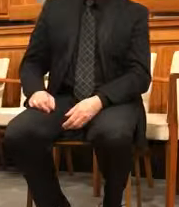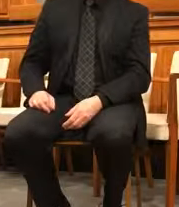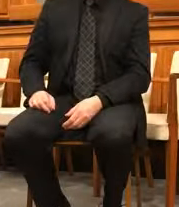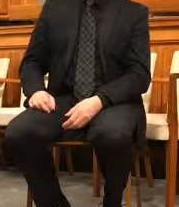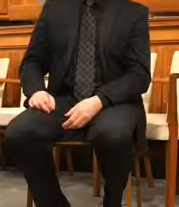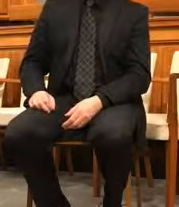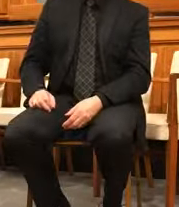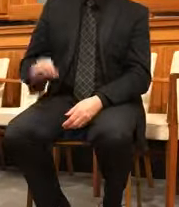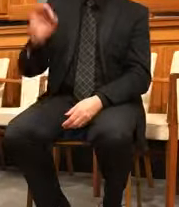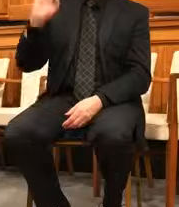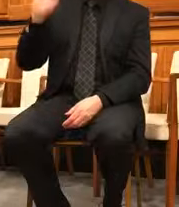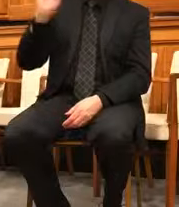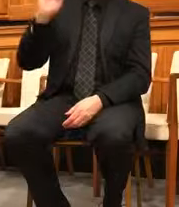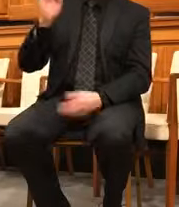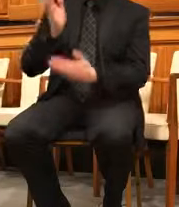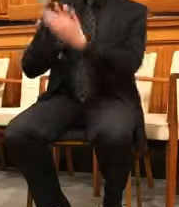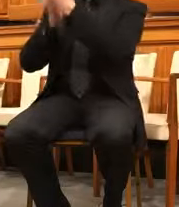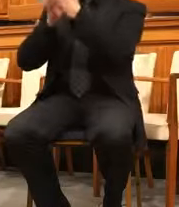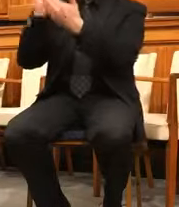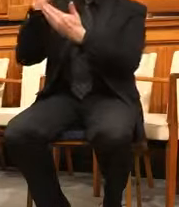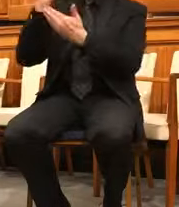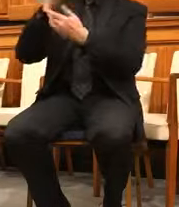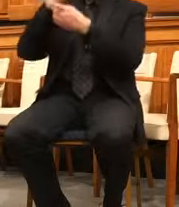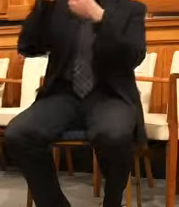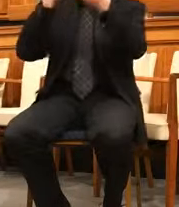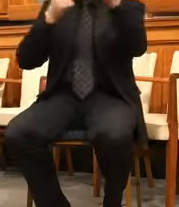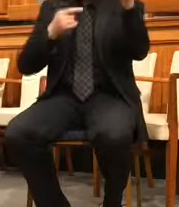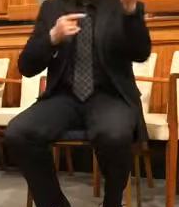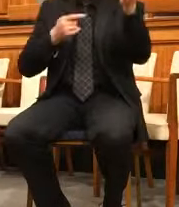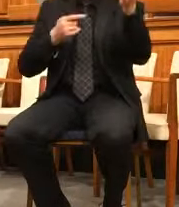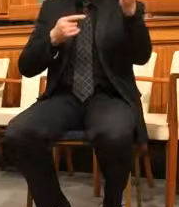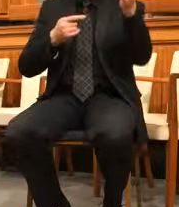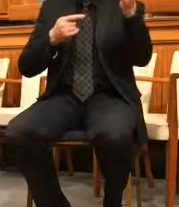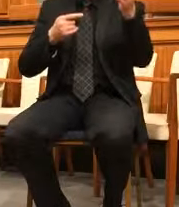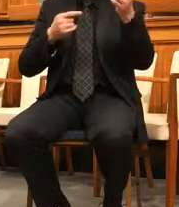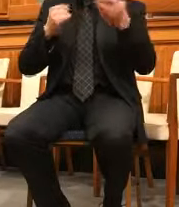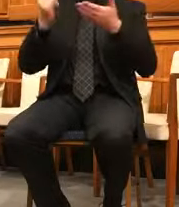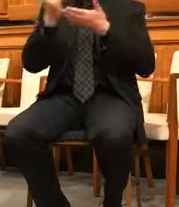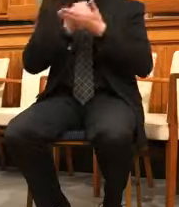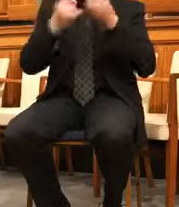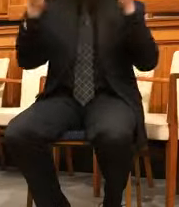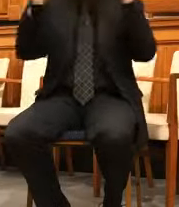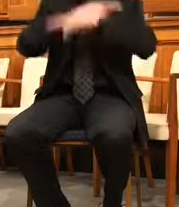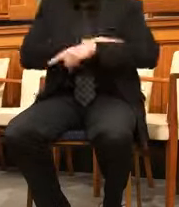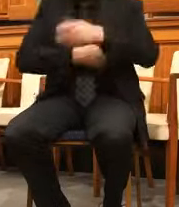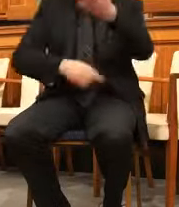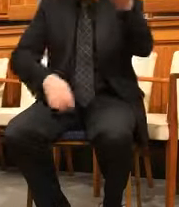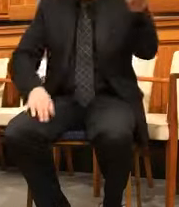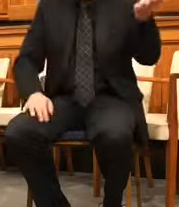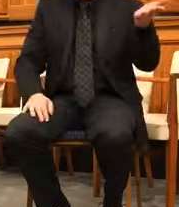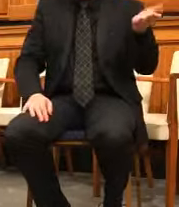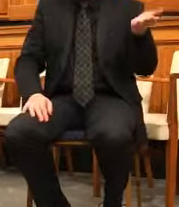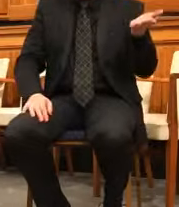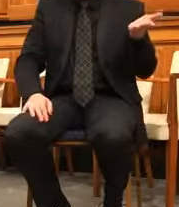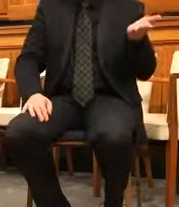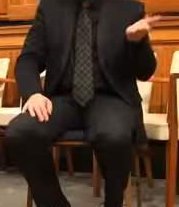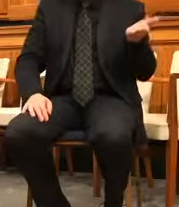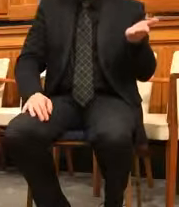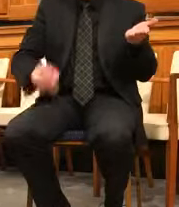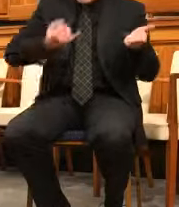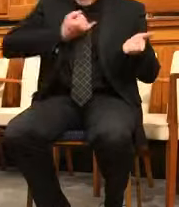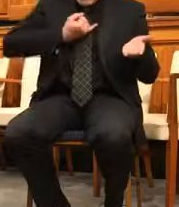God, there is no such thing as sin and no significance in that, no problem of